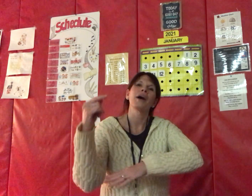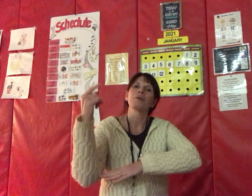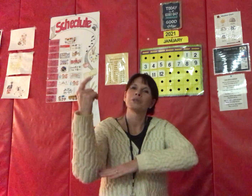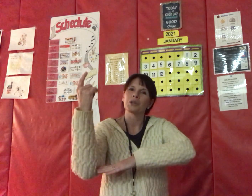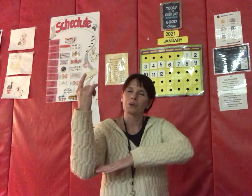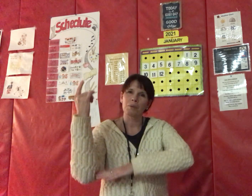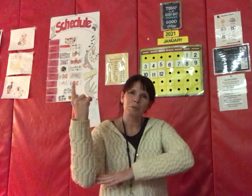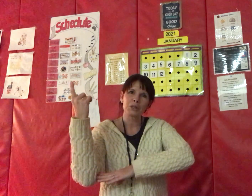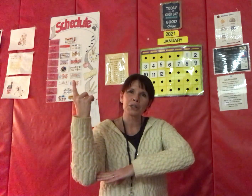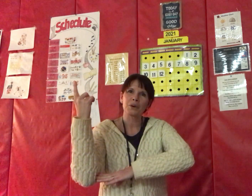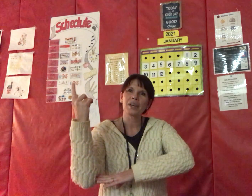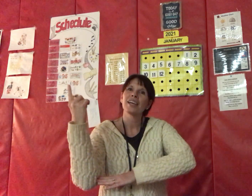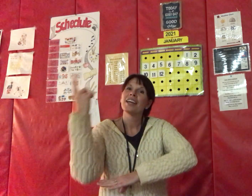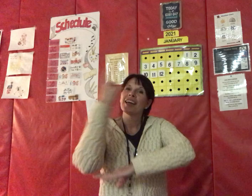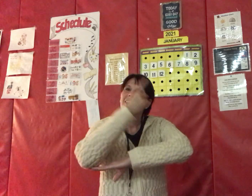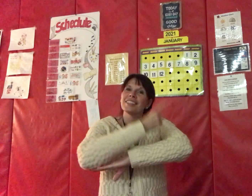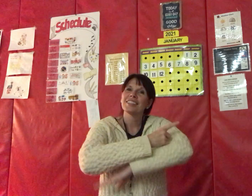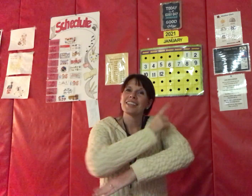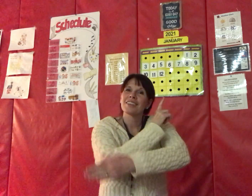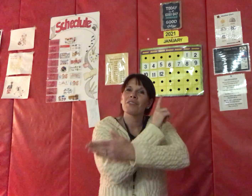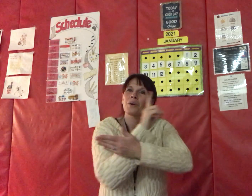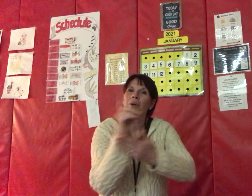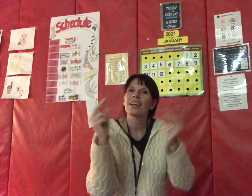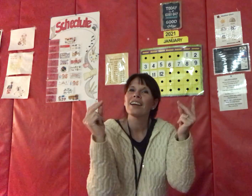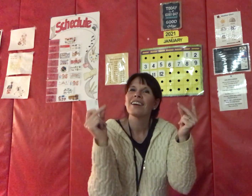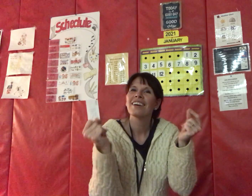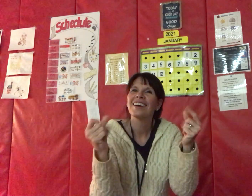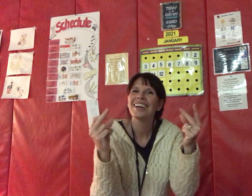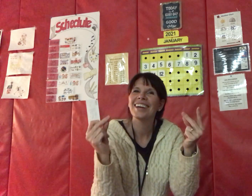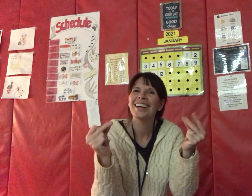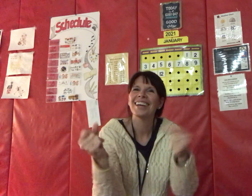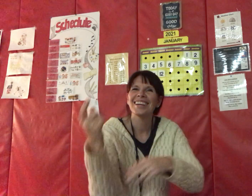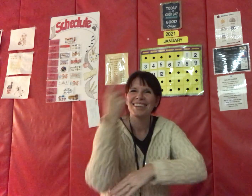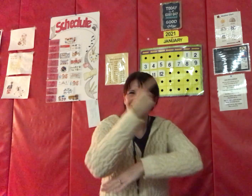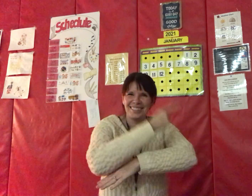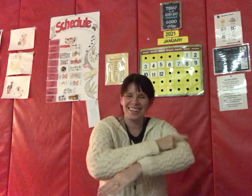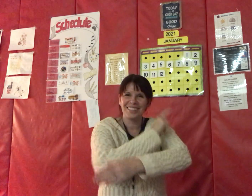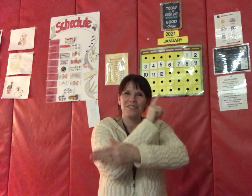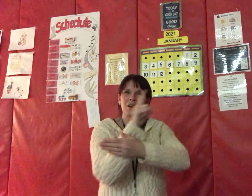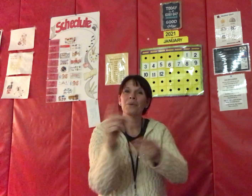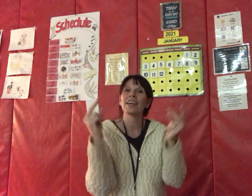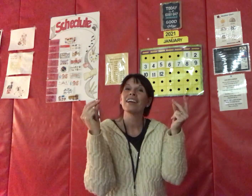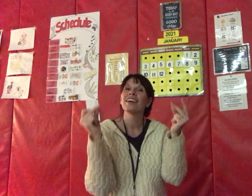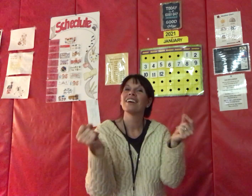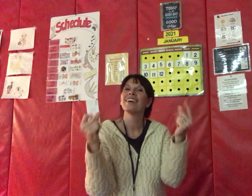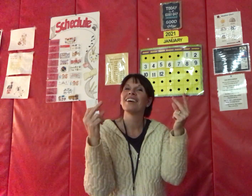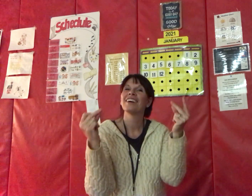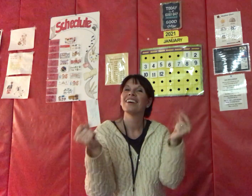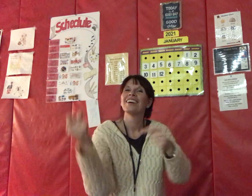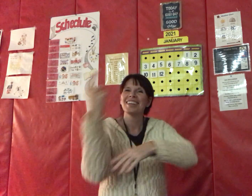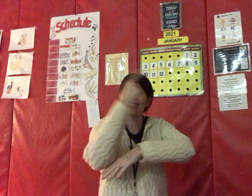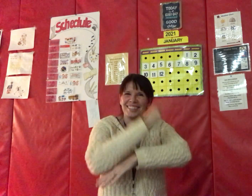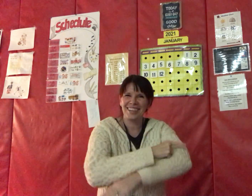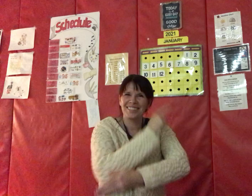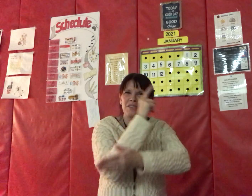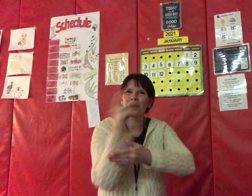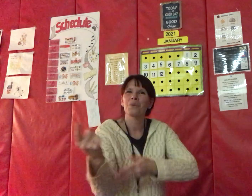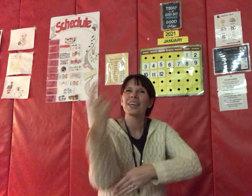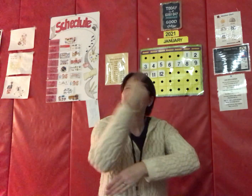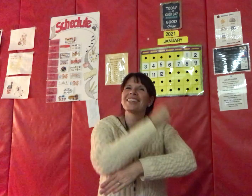helps you remember too. Days of the week. Days of the week, days of the week,